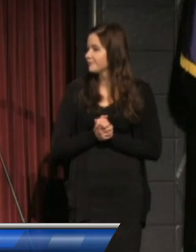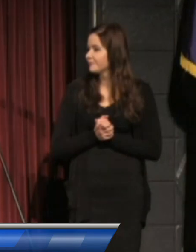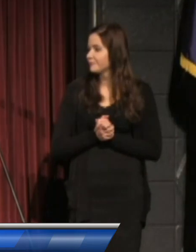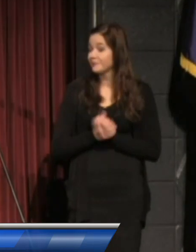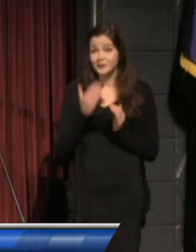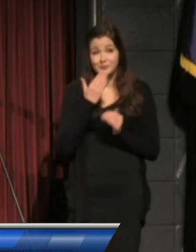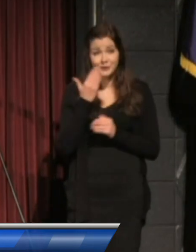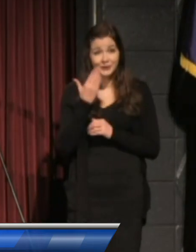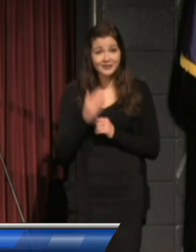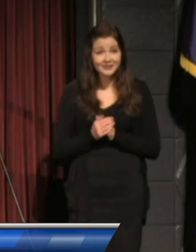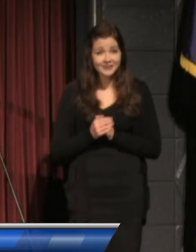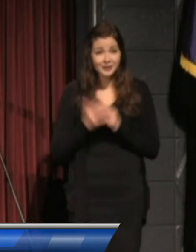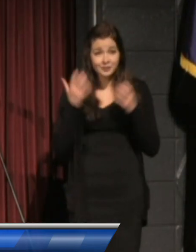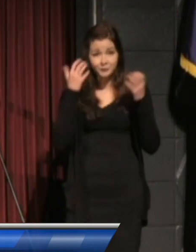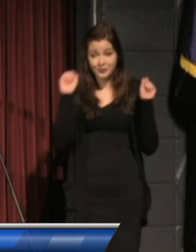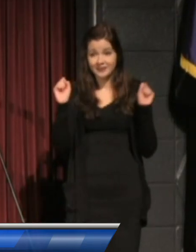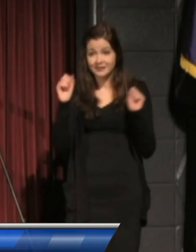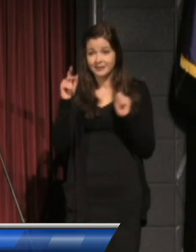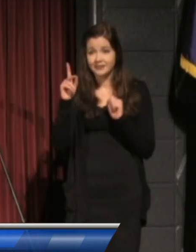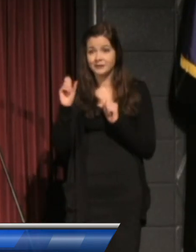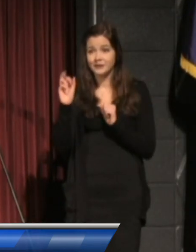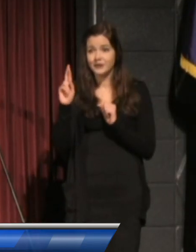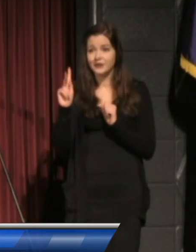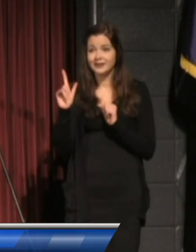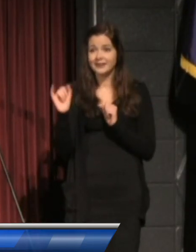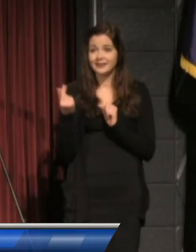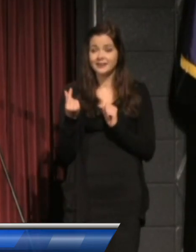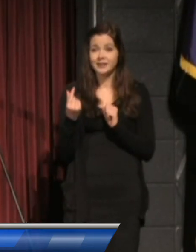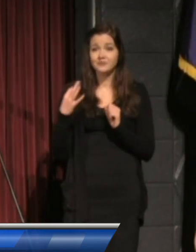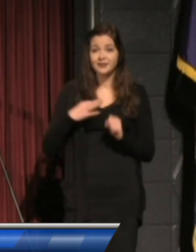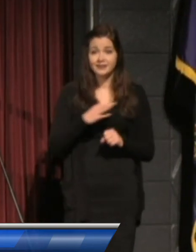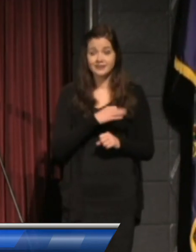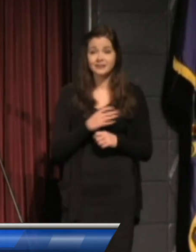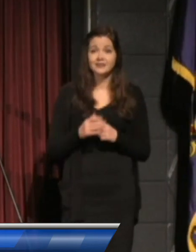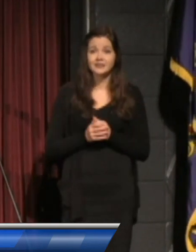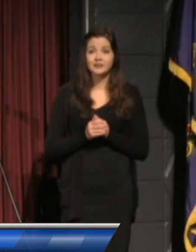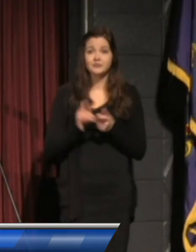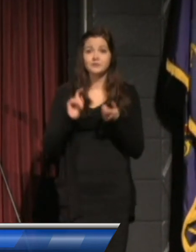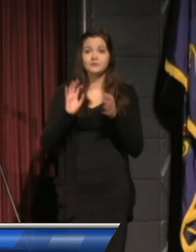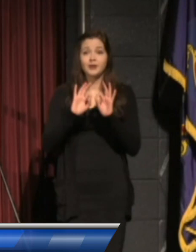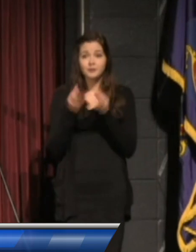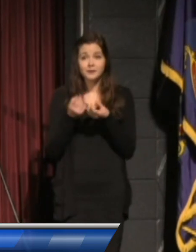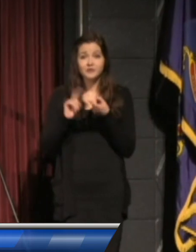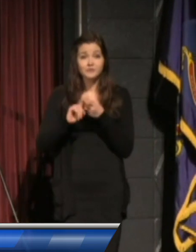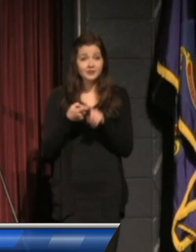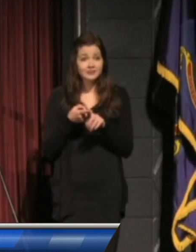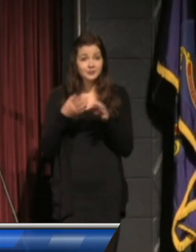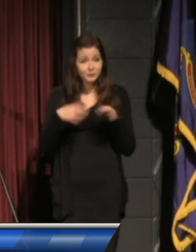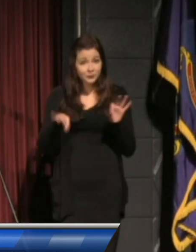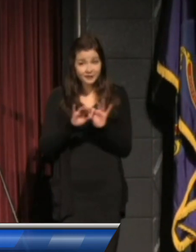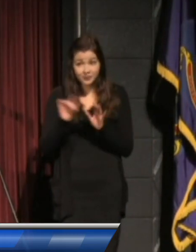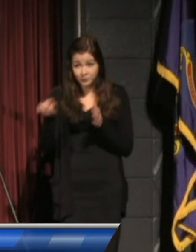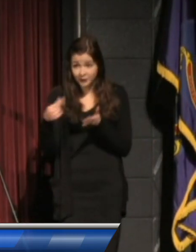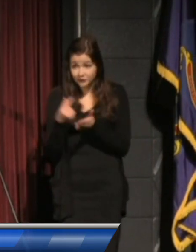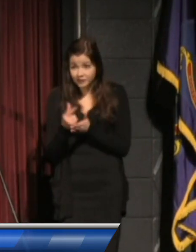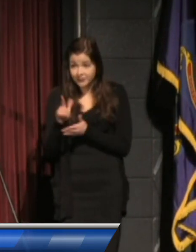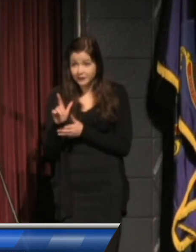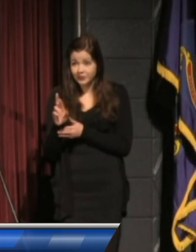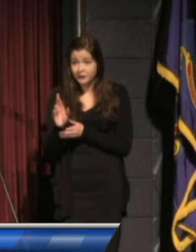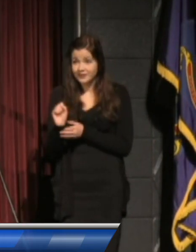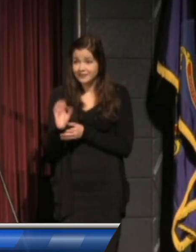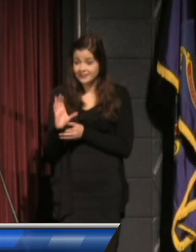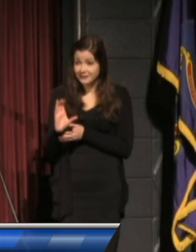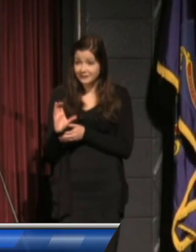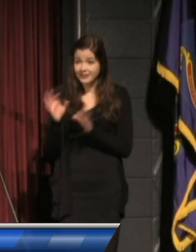Good morning, President Darling, faculty, staff, family, friends, and most importantly, graduates of the Lake Region State